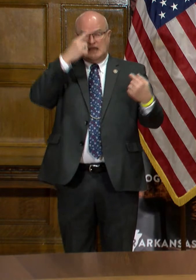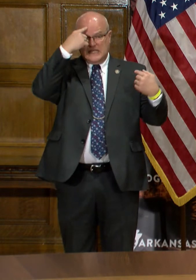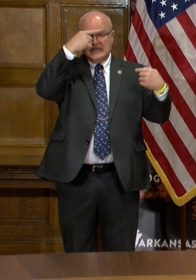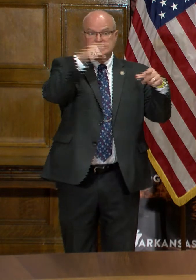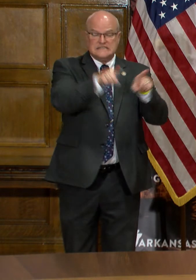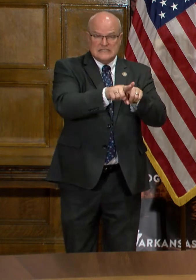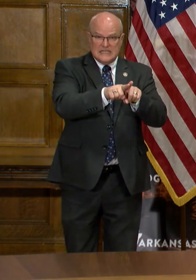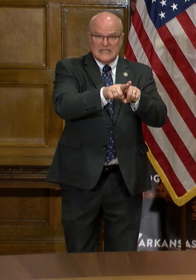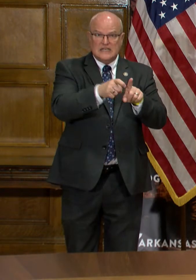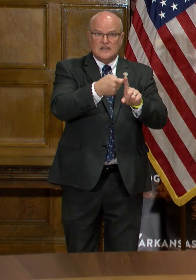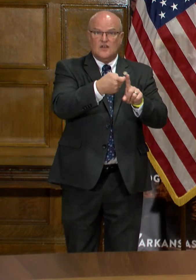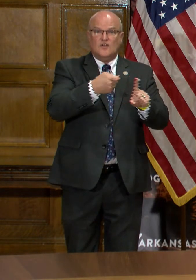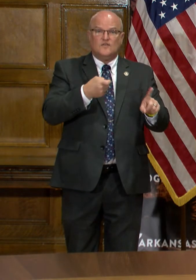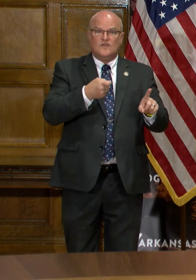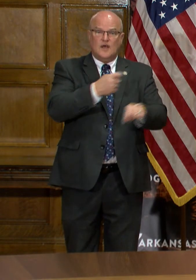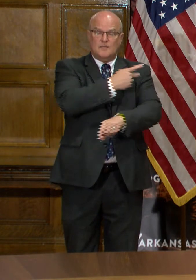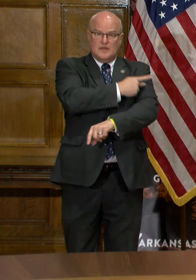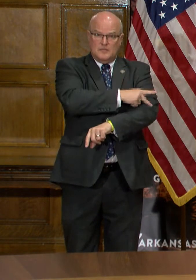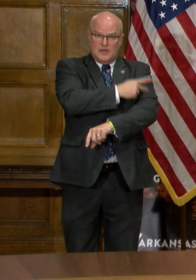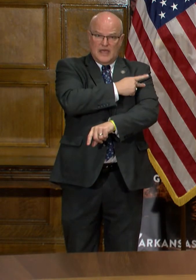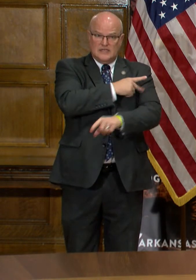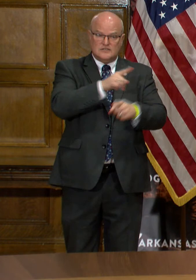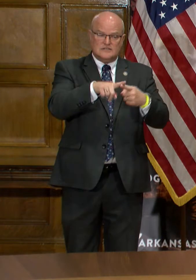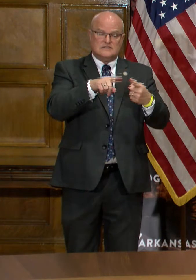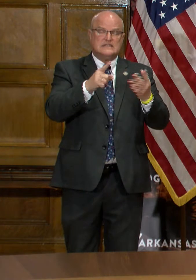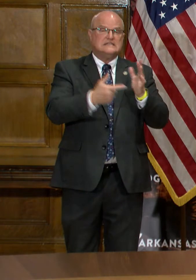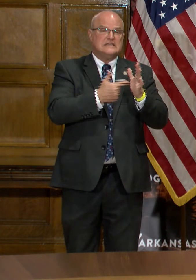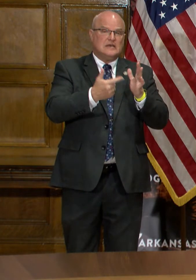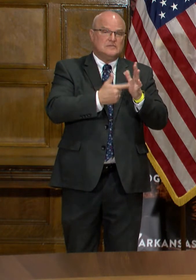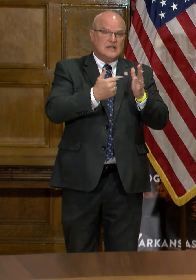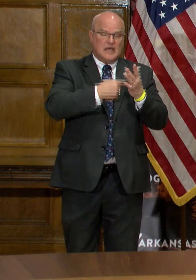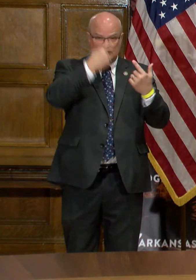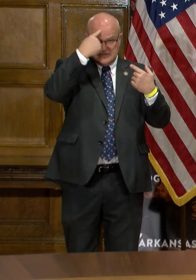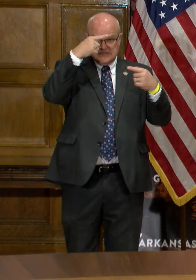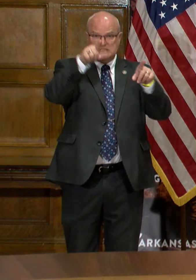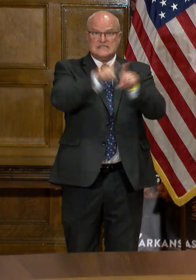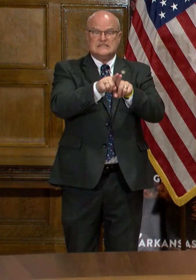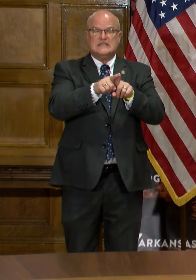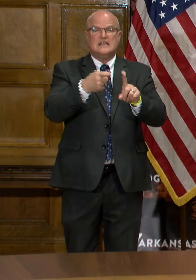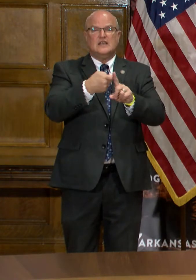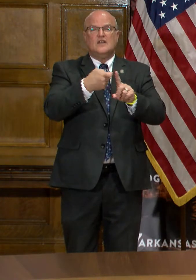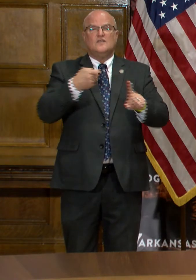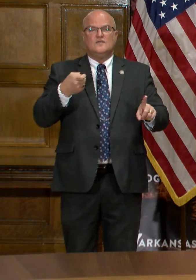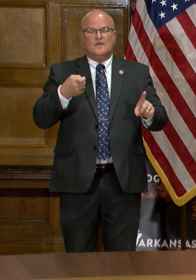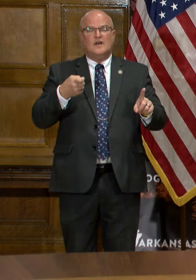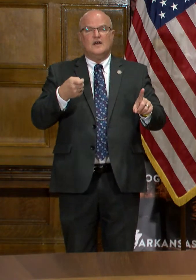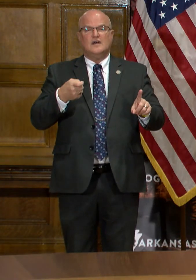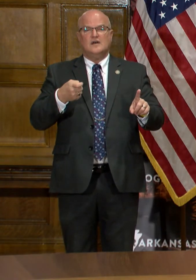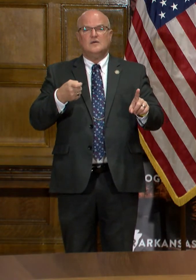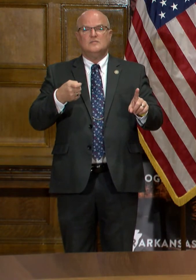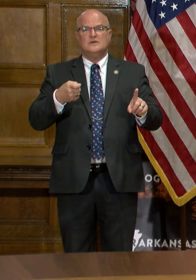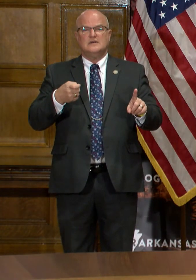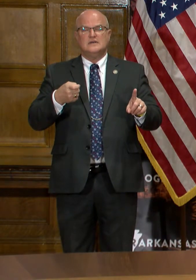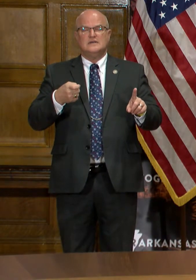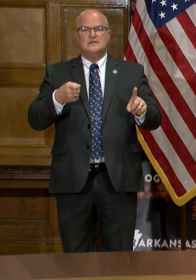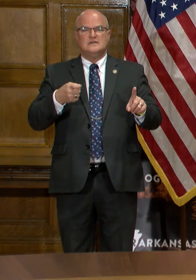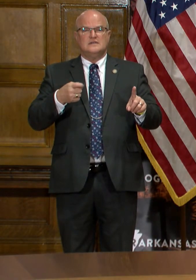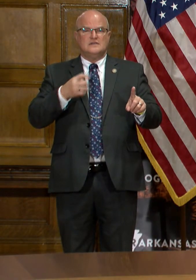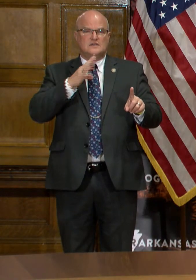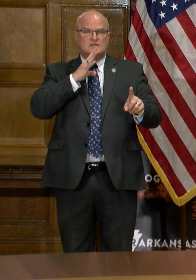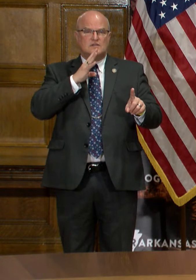from some of the patients in some circumstances. You're having